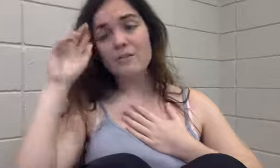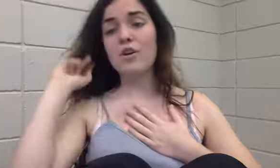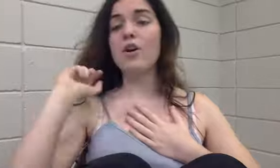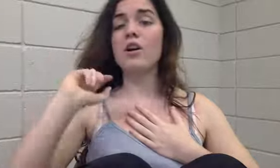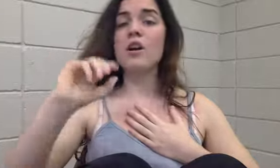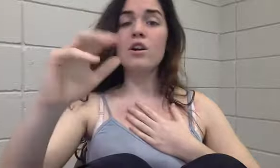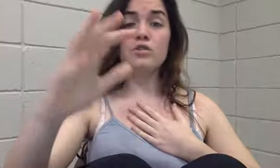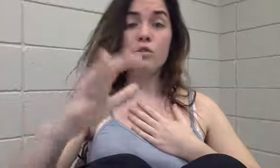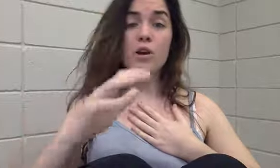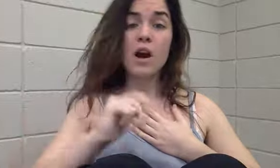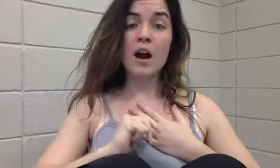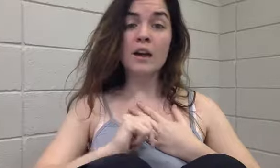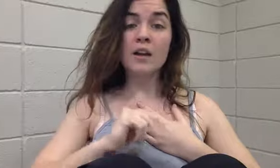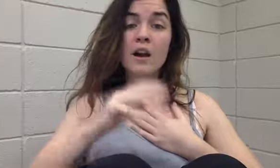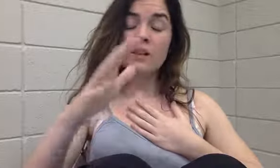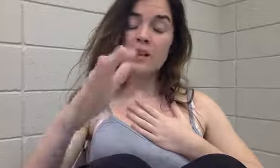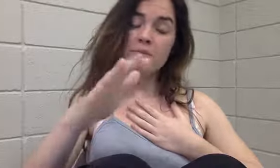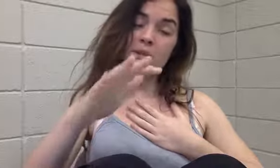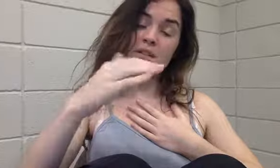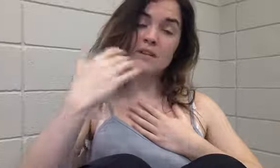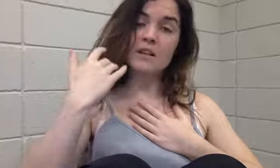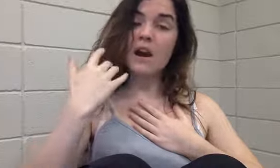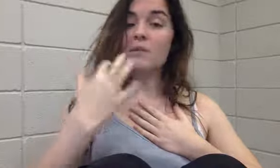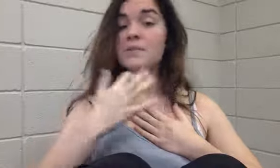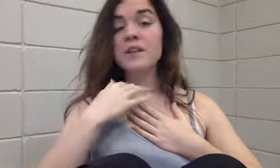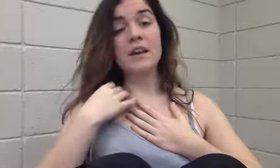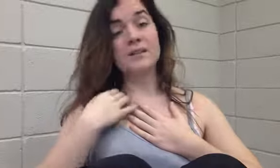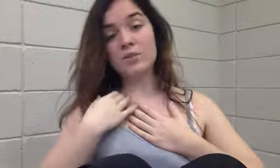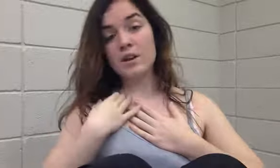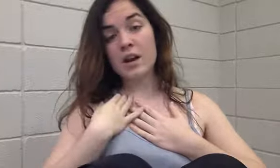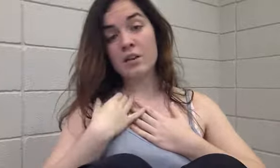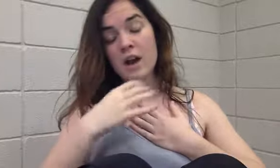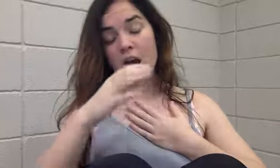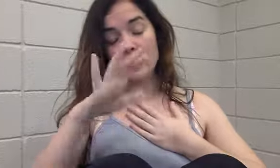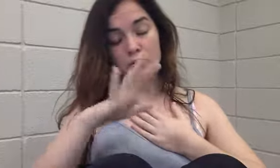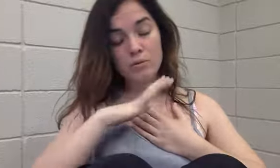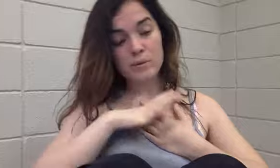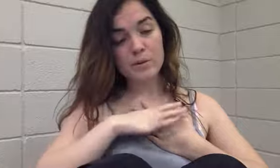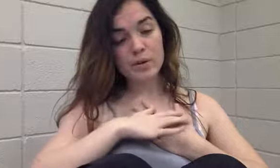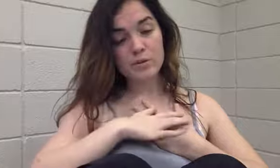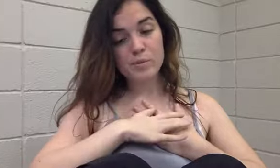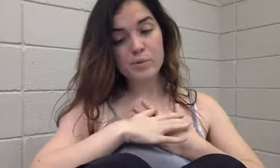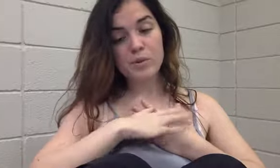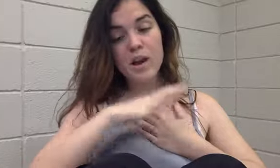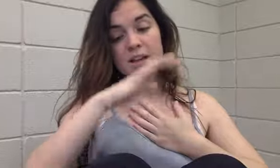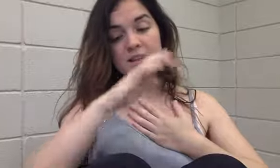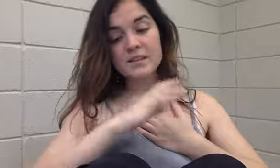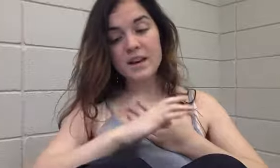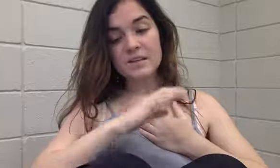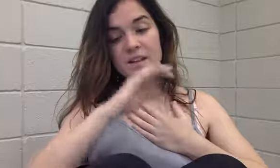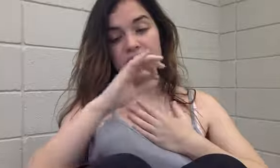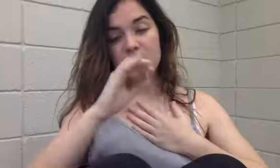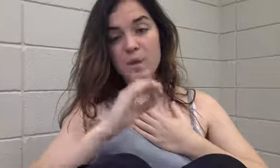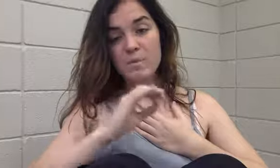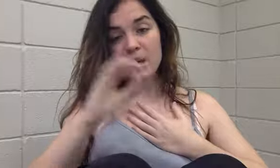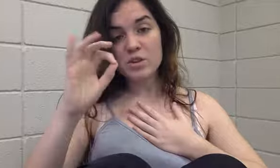FR. You're hot. Listen, I'm saying this right now. I don't want to be one of those people that says that picks